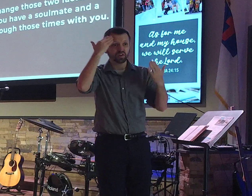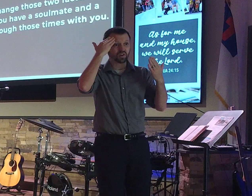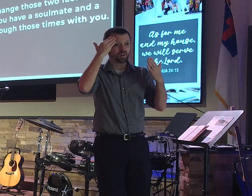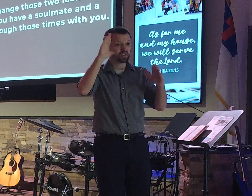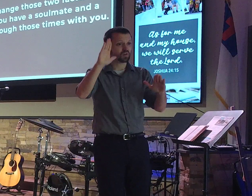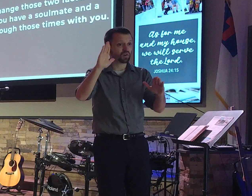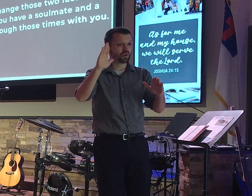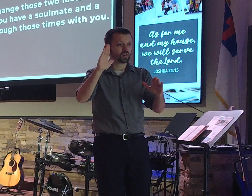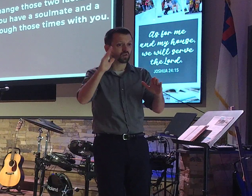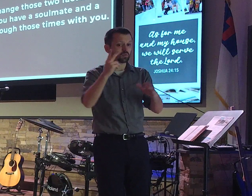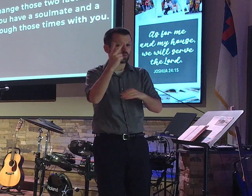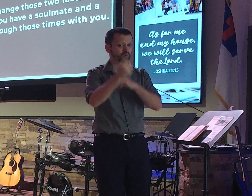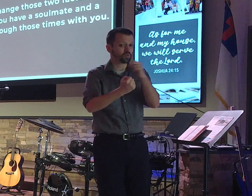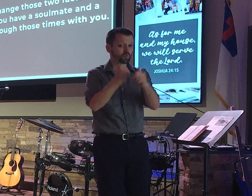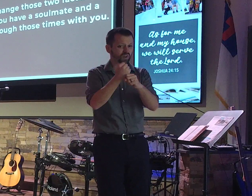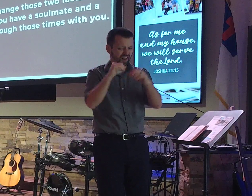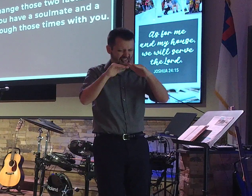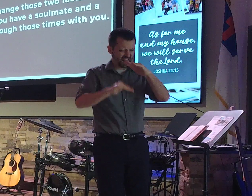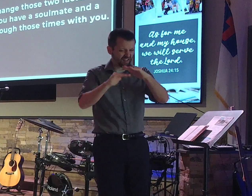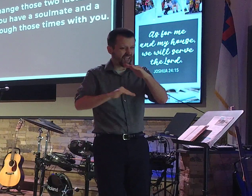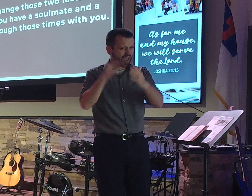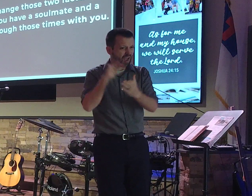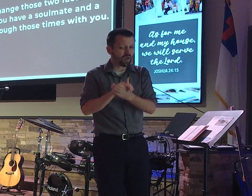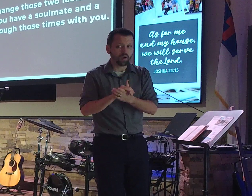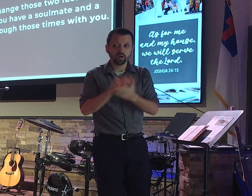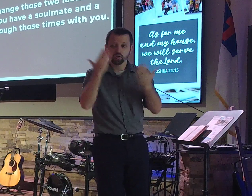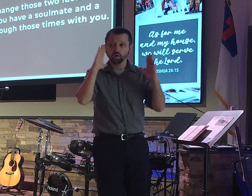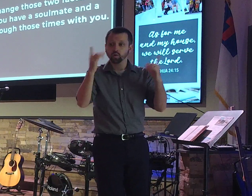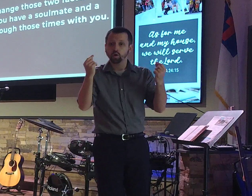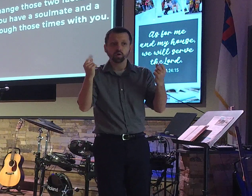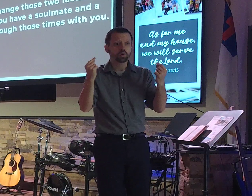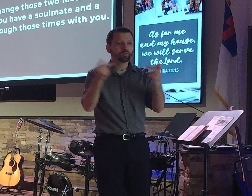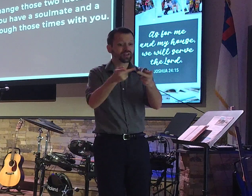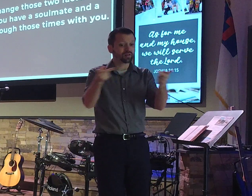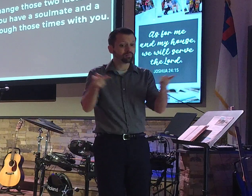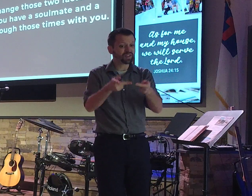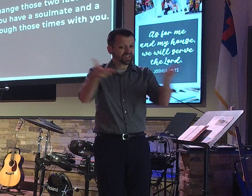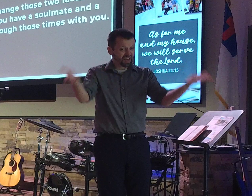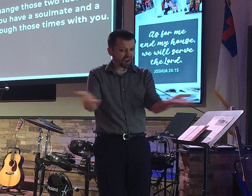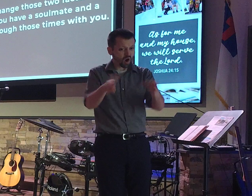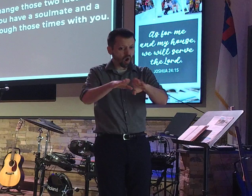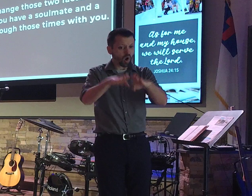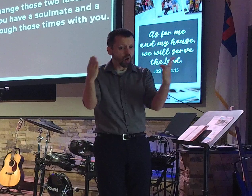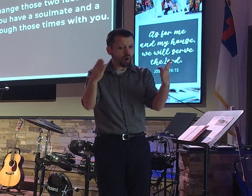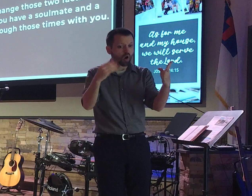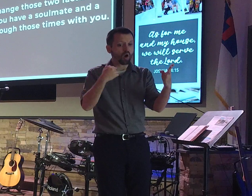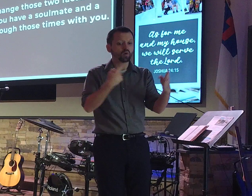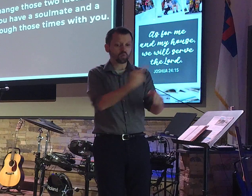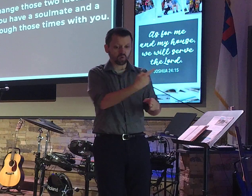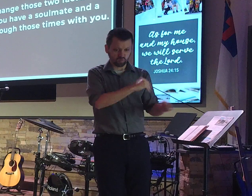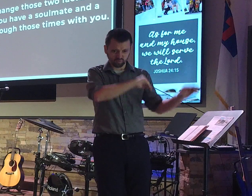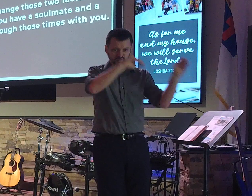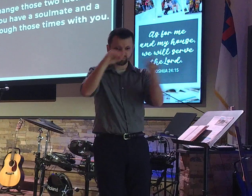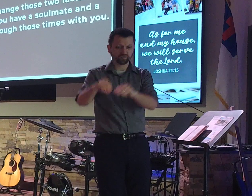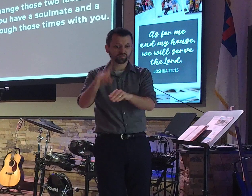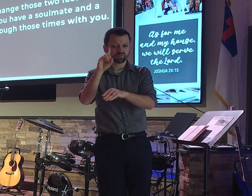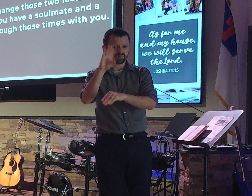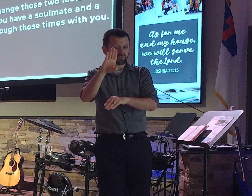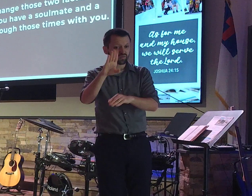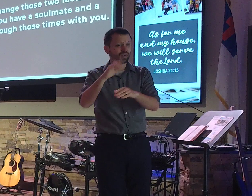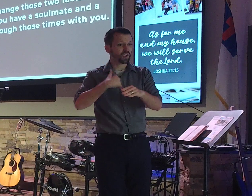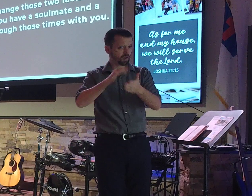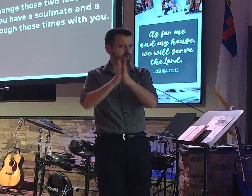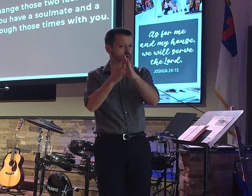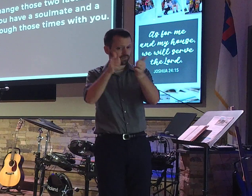into our marriage, didn't know what we were going to do. Well, we ended up, a position opened at this church, so we came here to Daytona. We took a position here as an